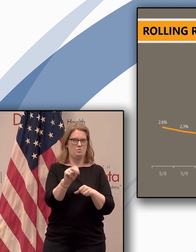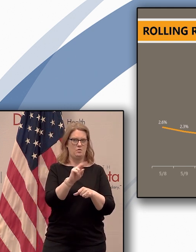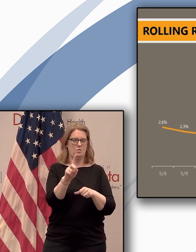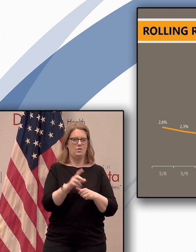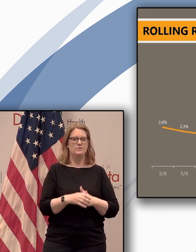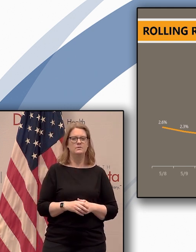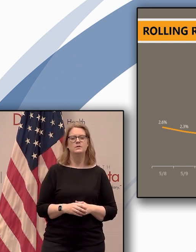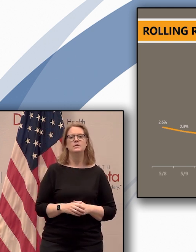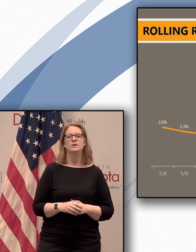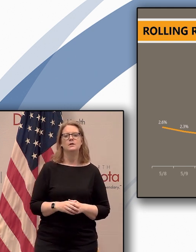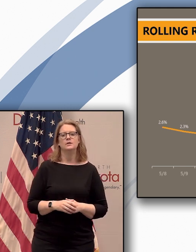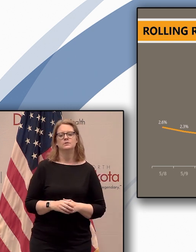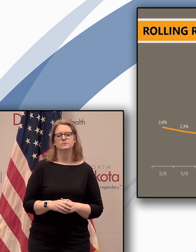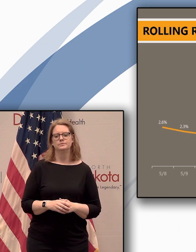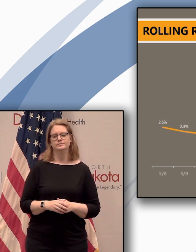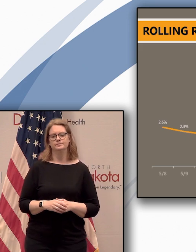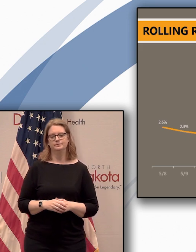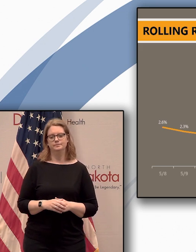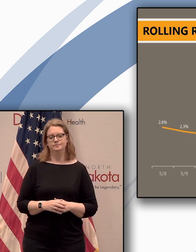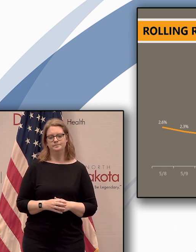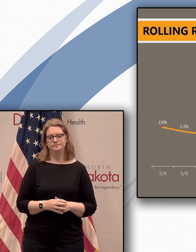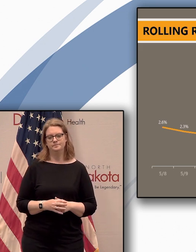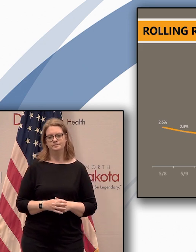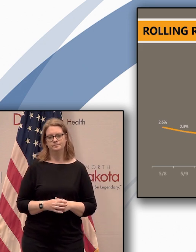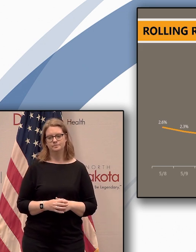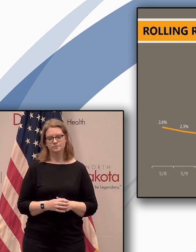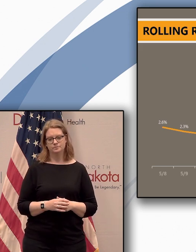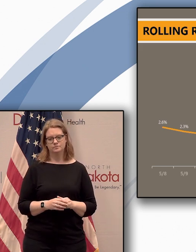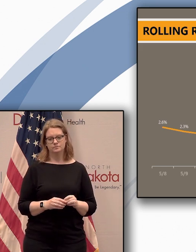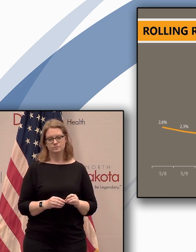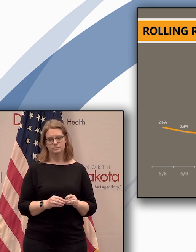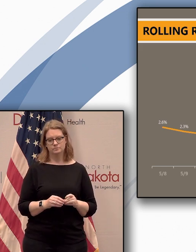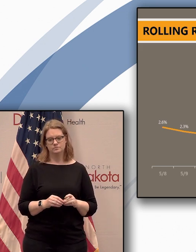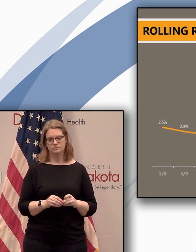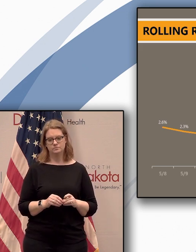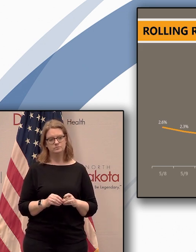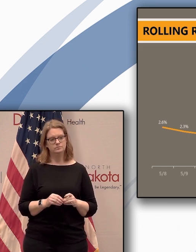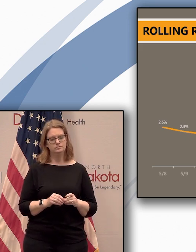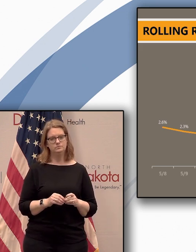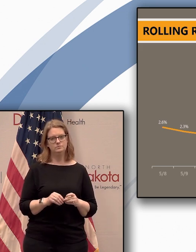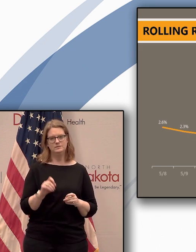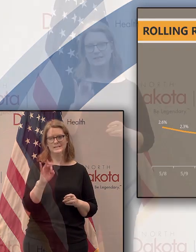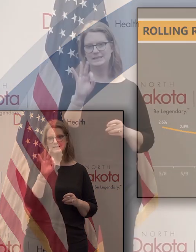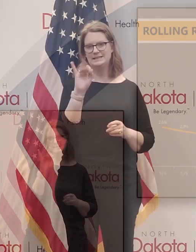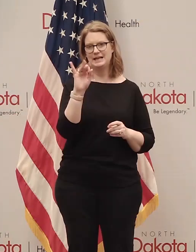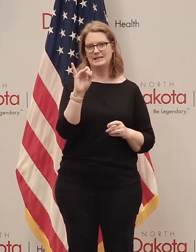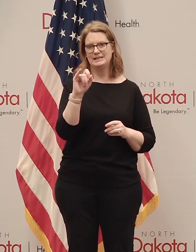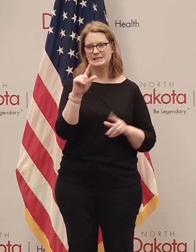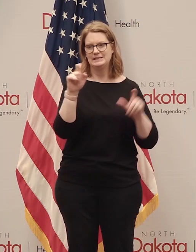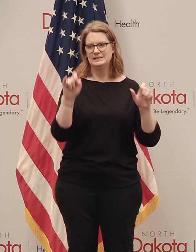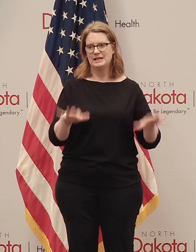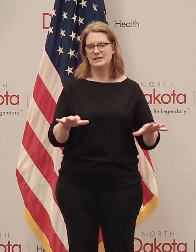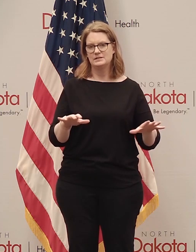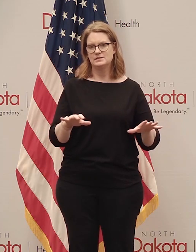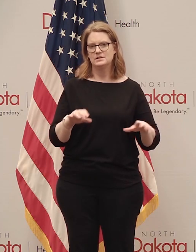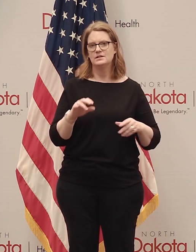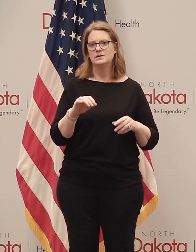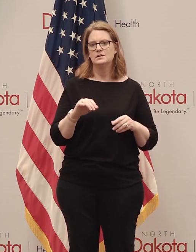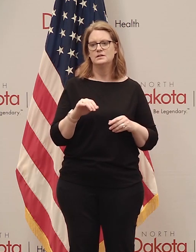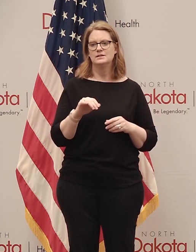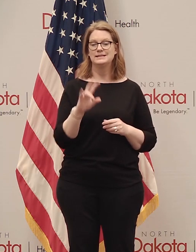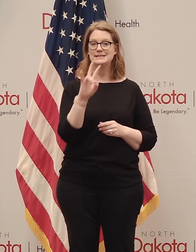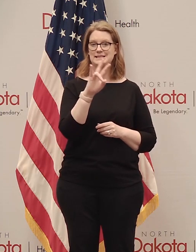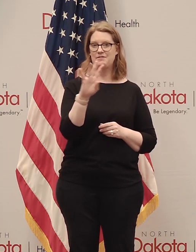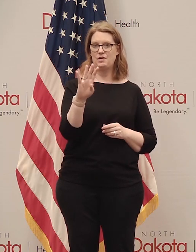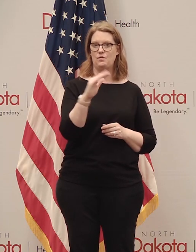When we do take a look at the tests earlier in terms of that 90 tests, I do want to point out that 74 of the